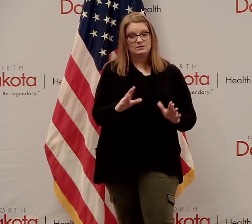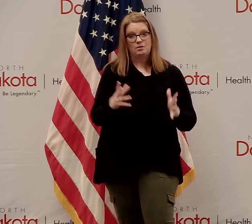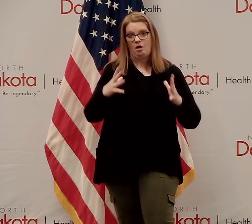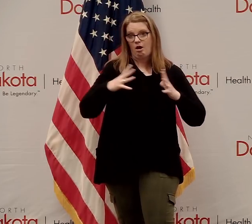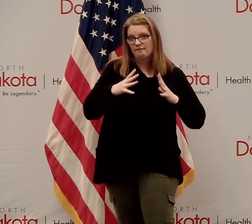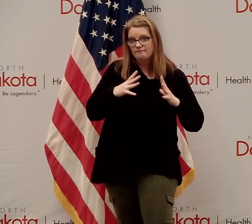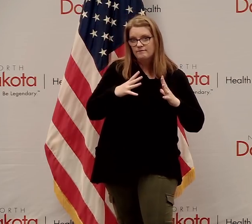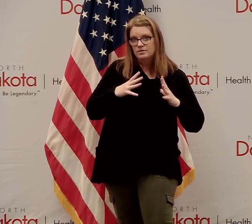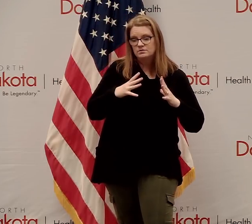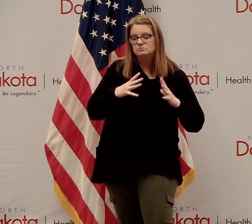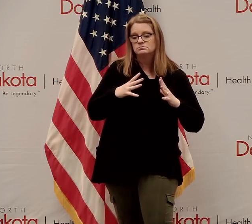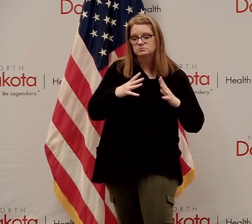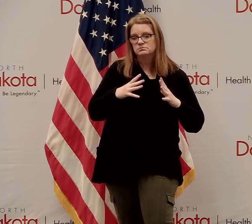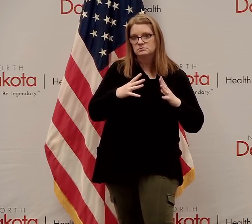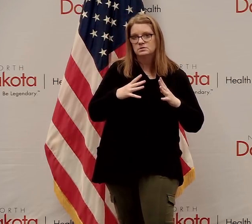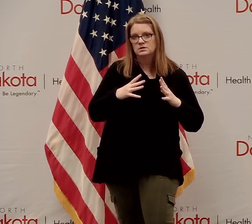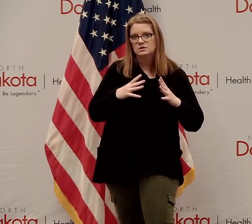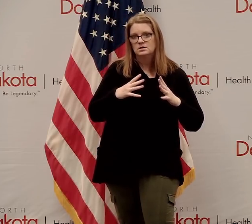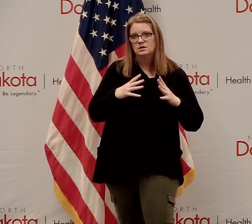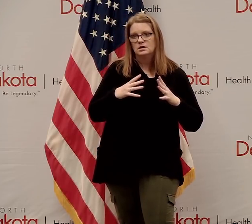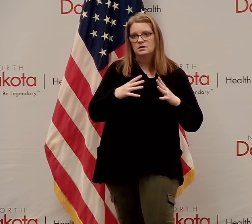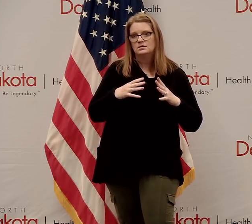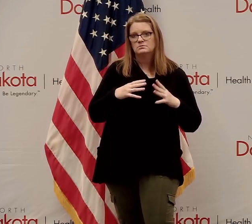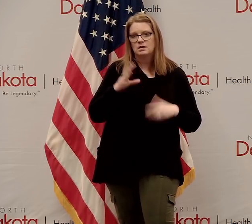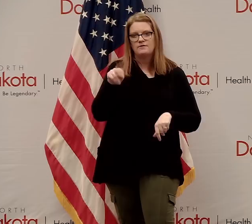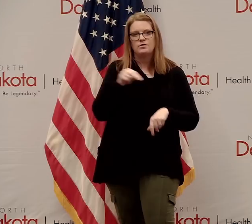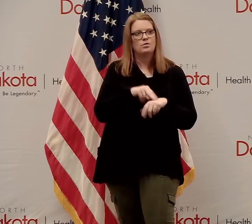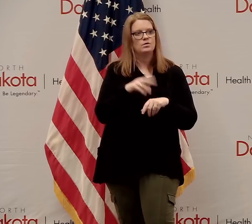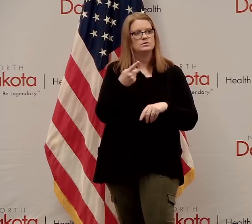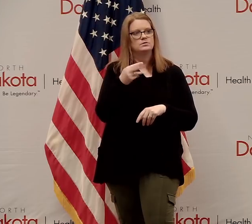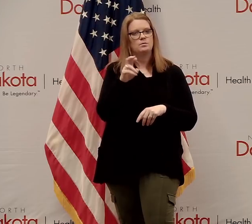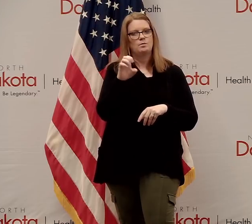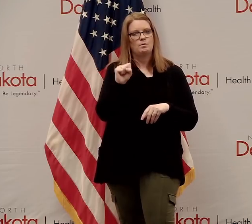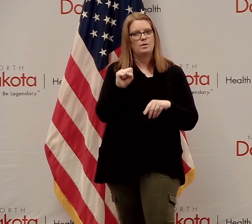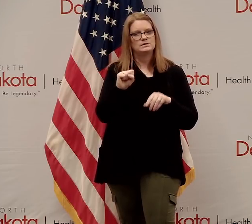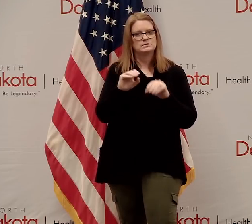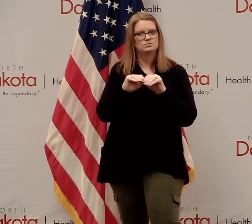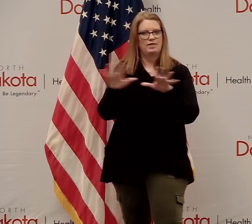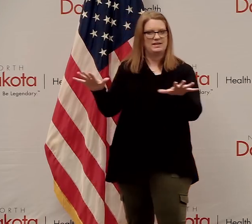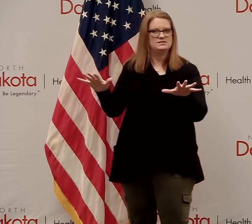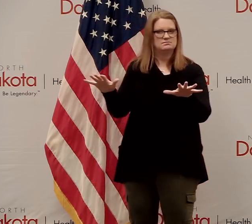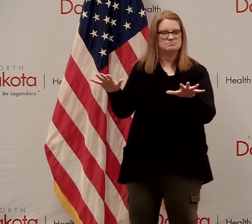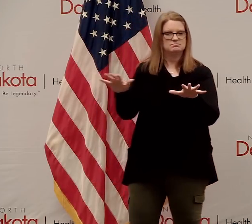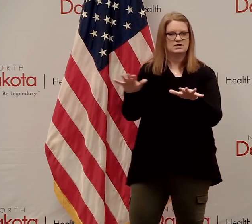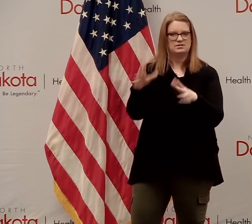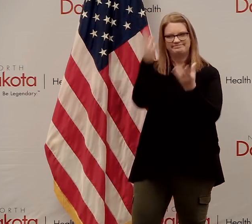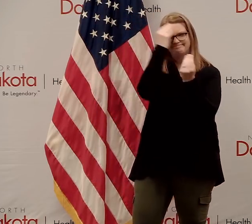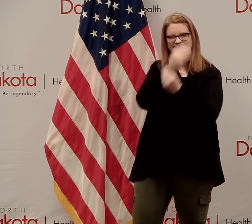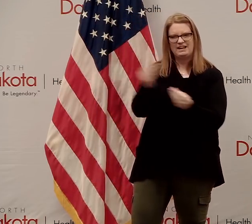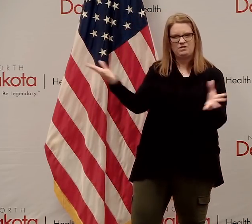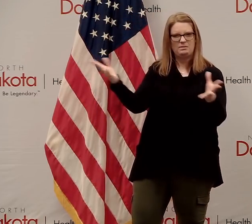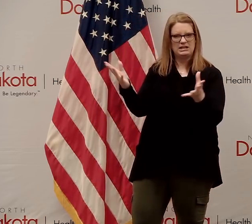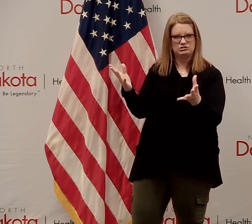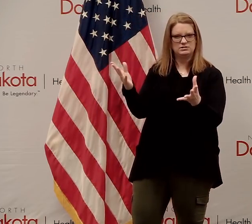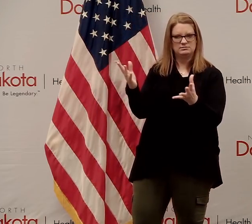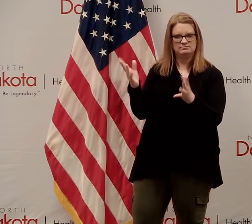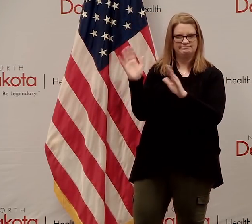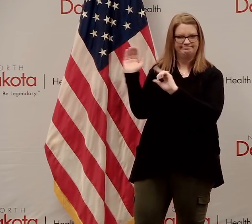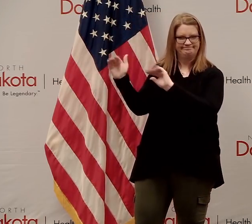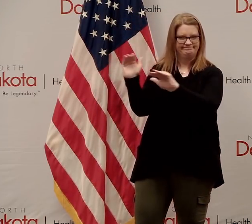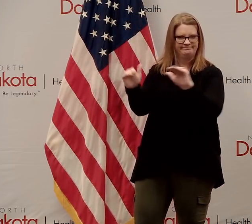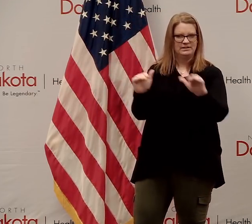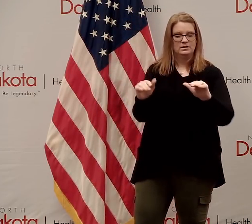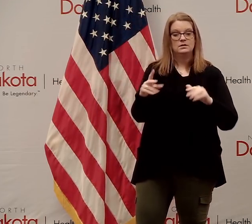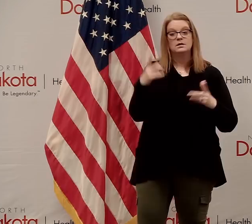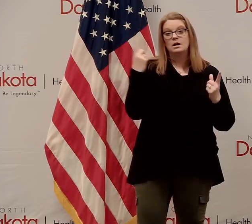Sunday. We will be, of course, issuing press releases over the weekend. And of course, if there